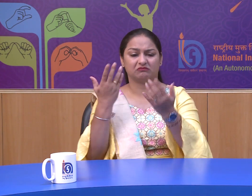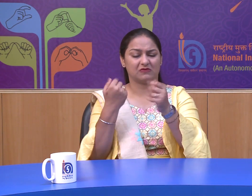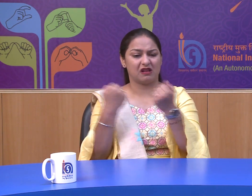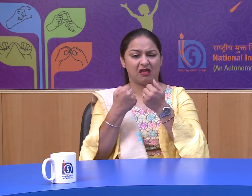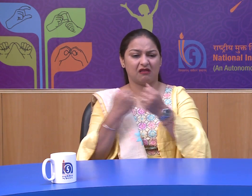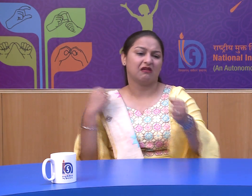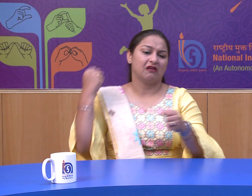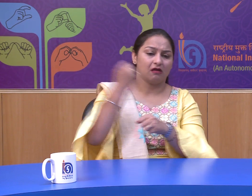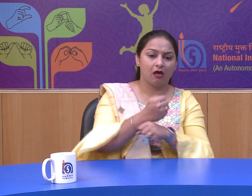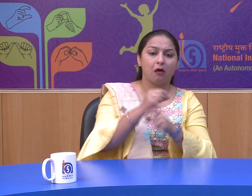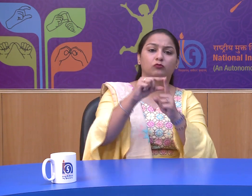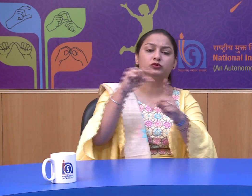the region.